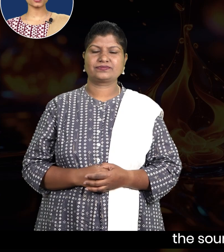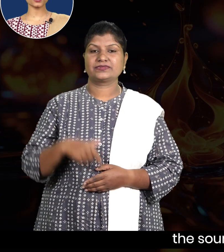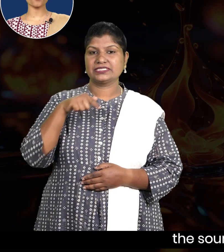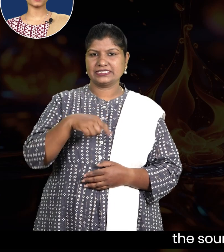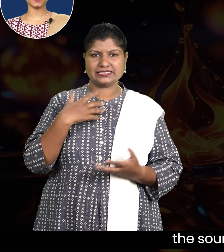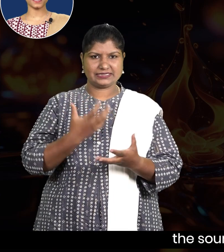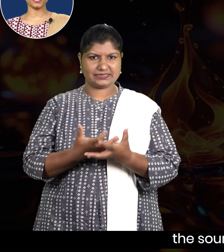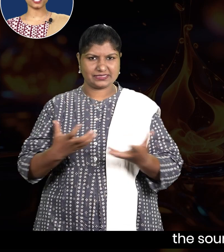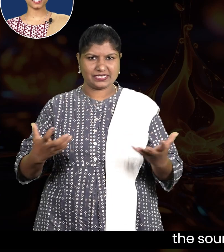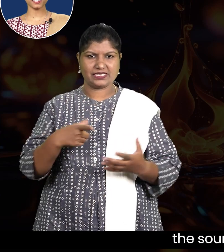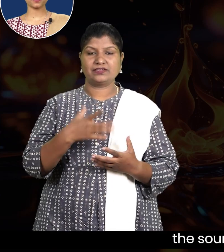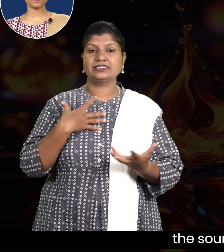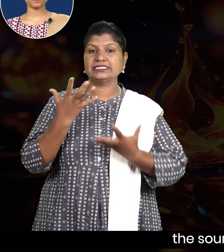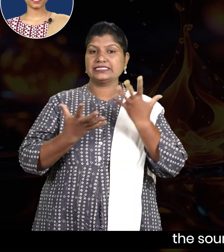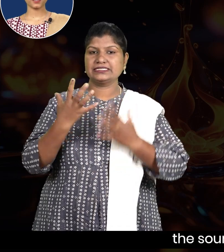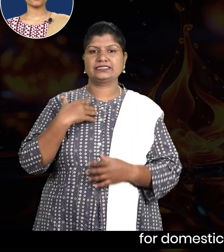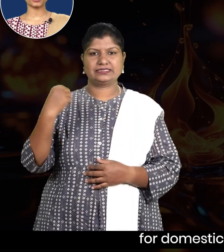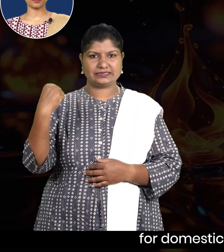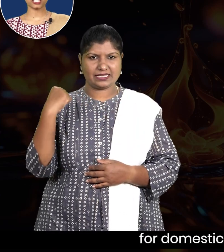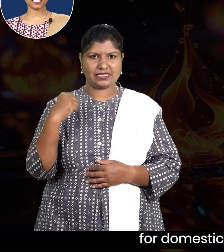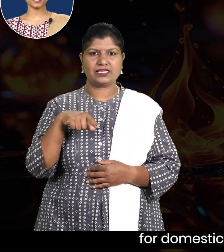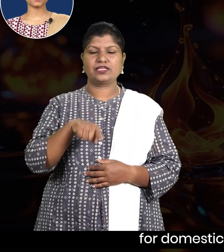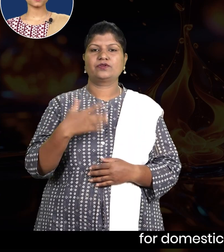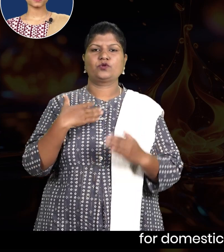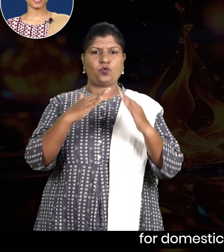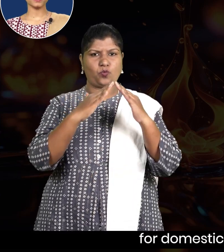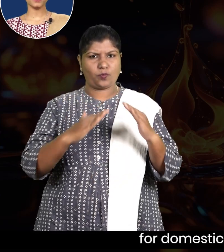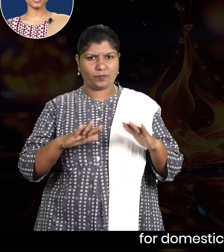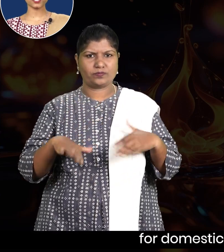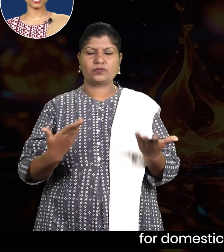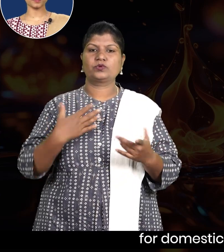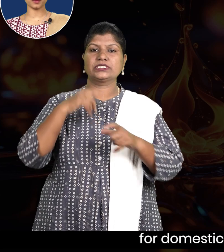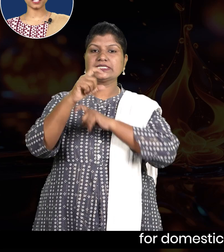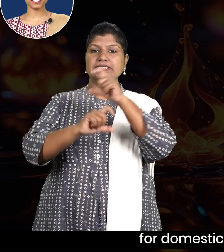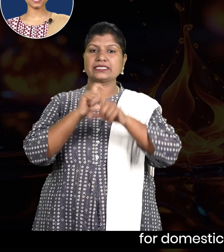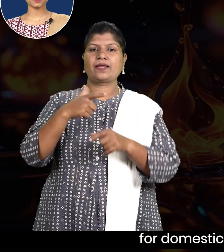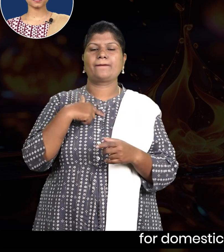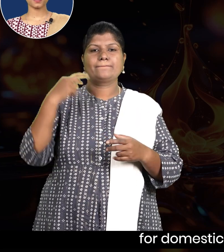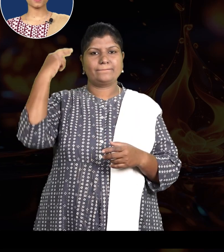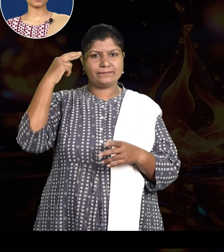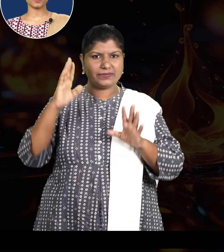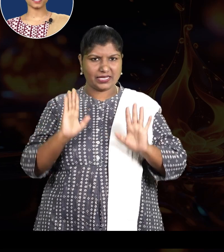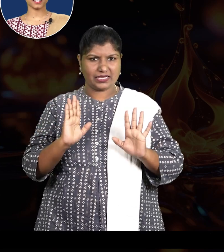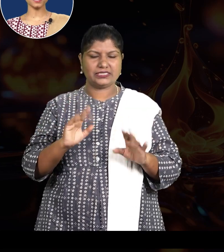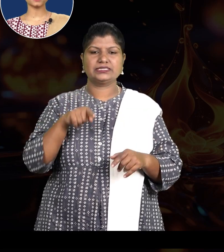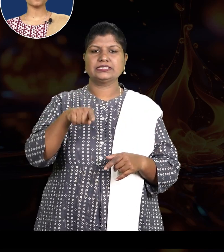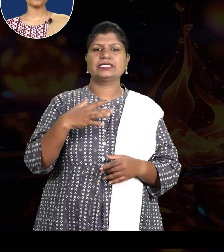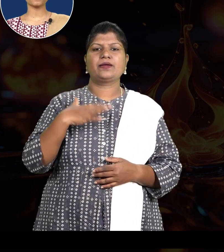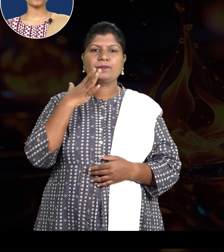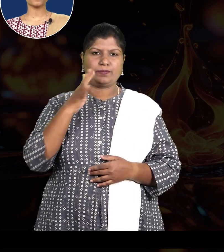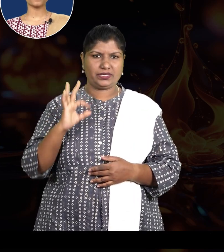The sources of heat energy for domestic and industrial purposes are mainly